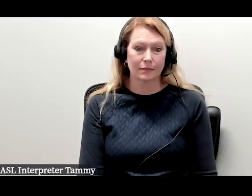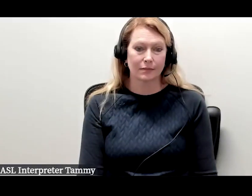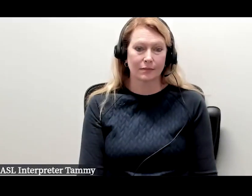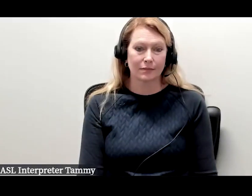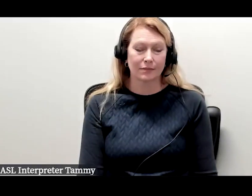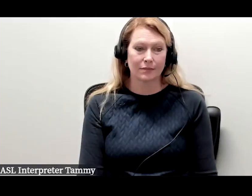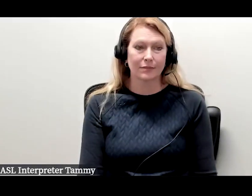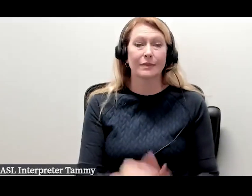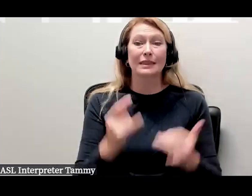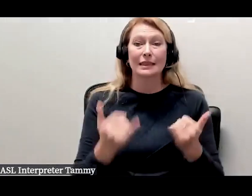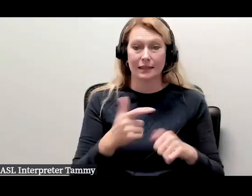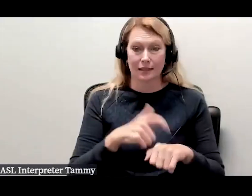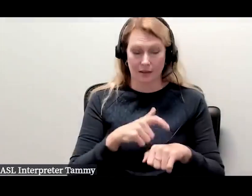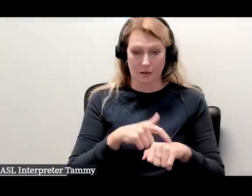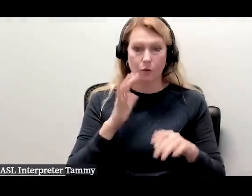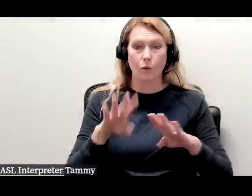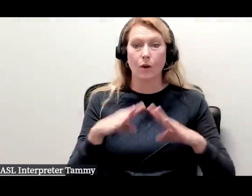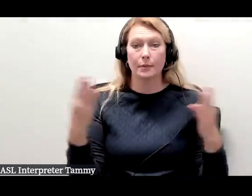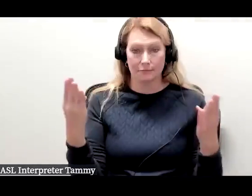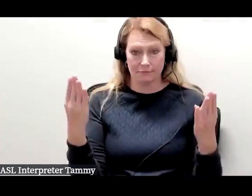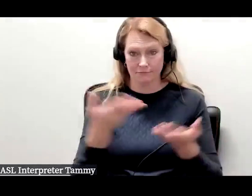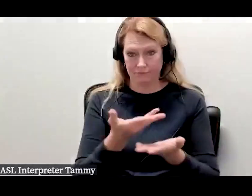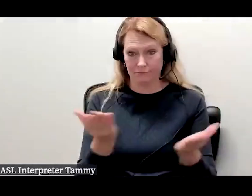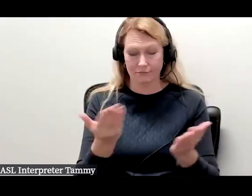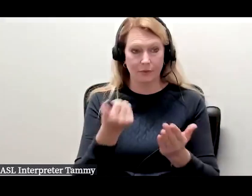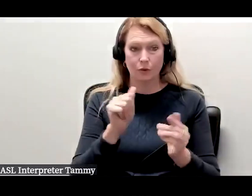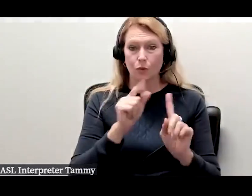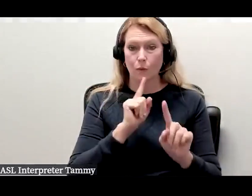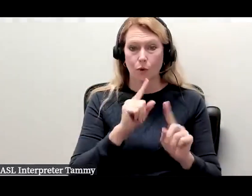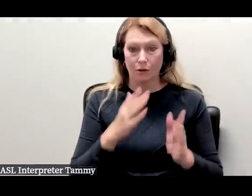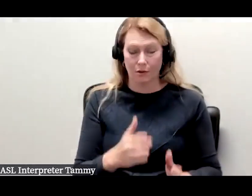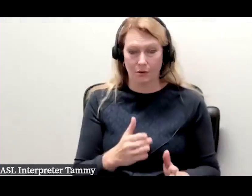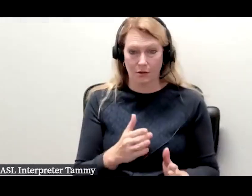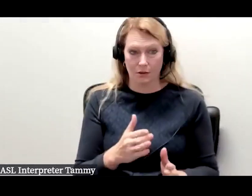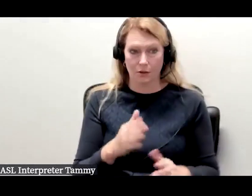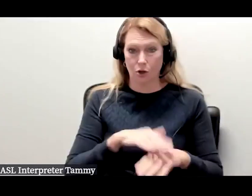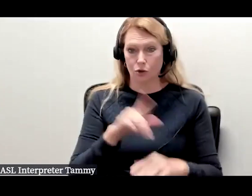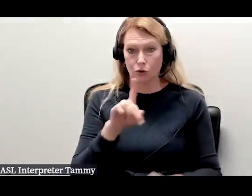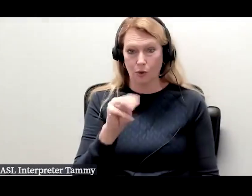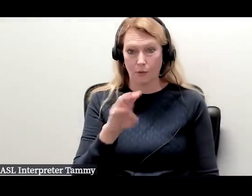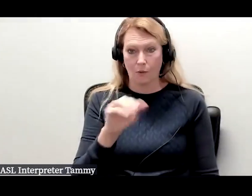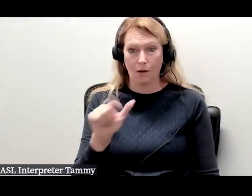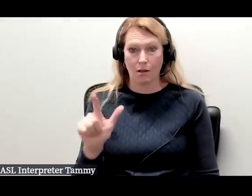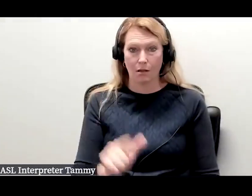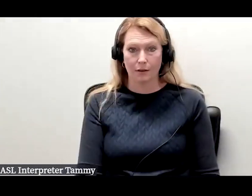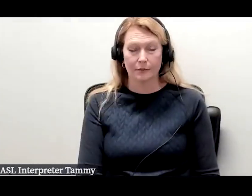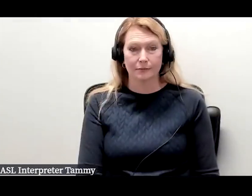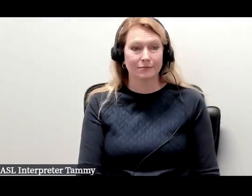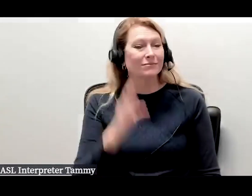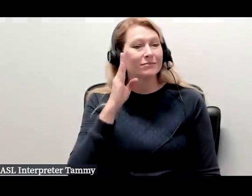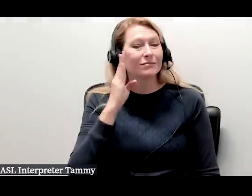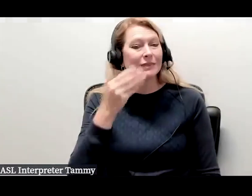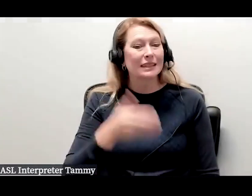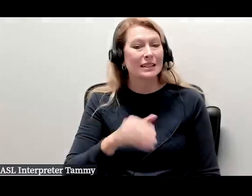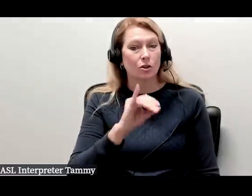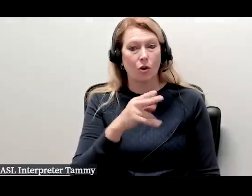Okay, at this time, we will open the briefing up to any reporters who are on the Zoom call. Hi, Stacy. John Boyle